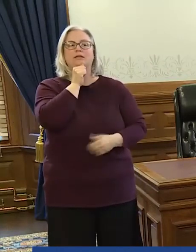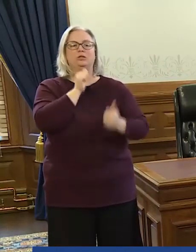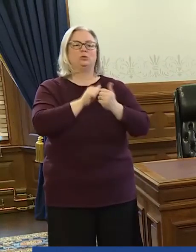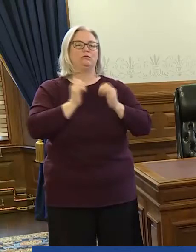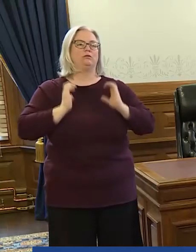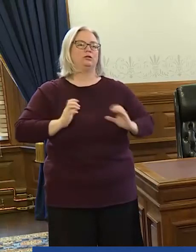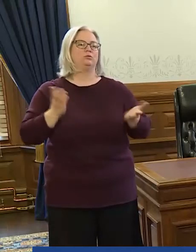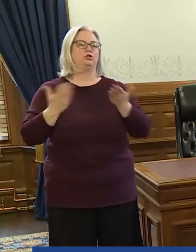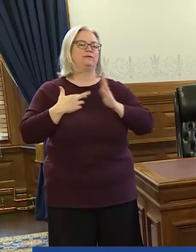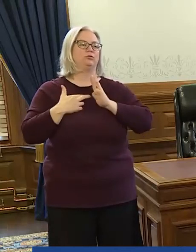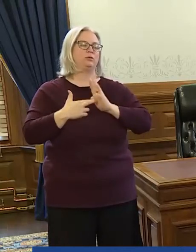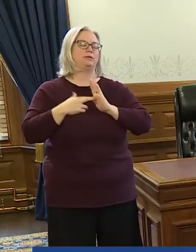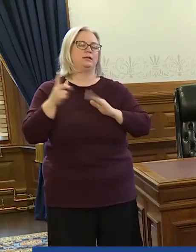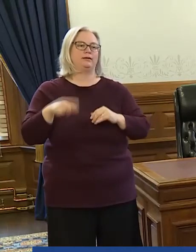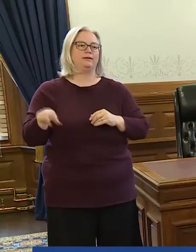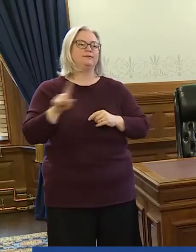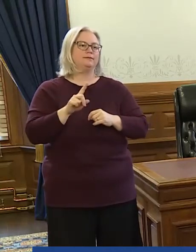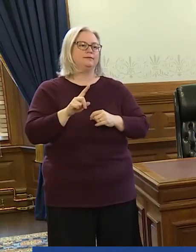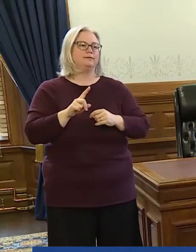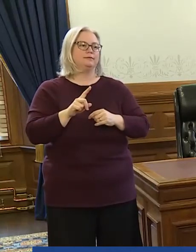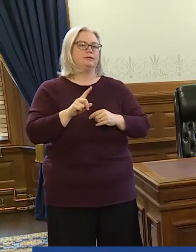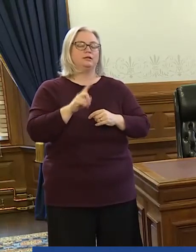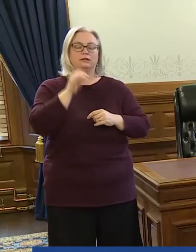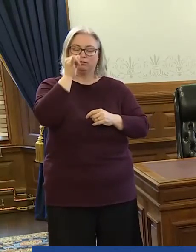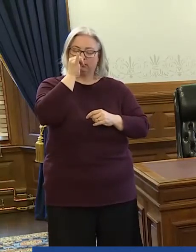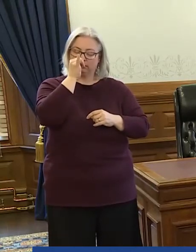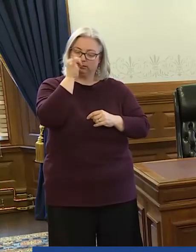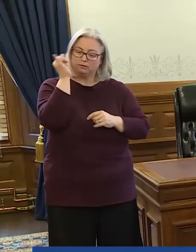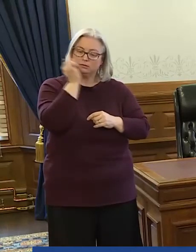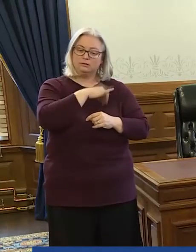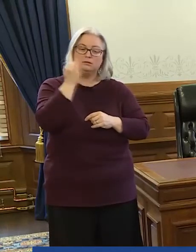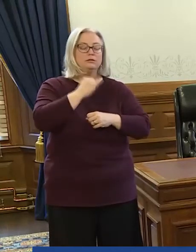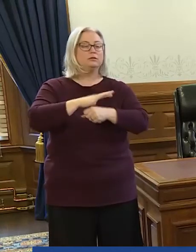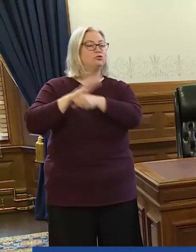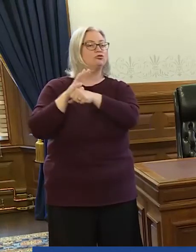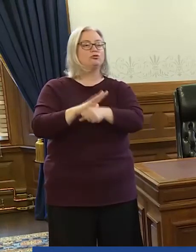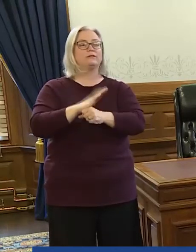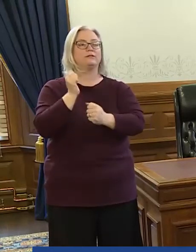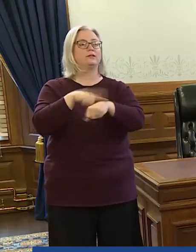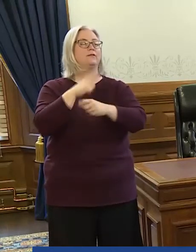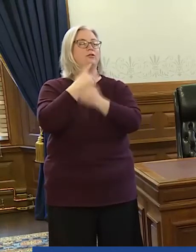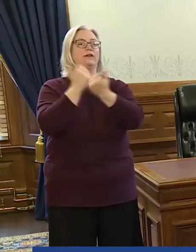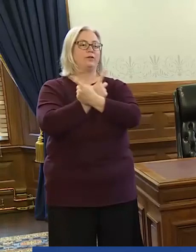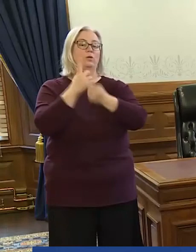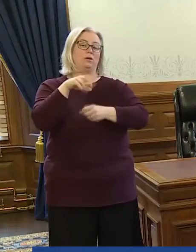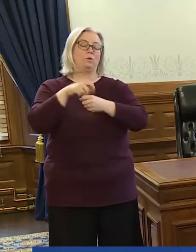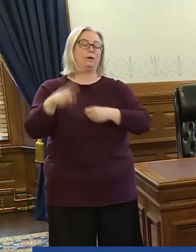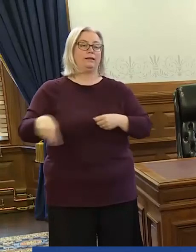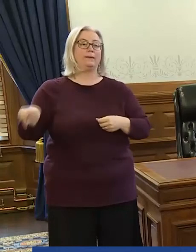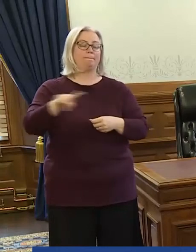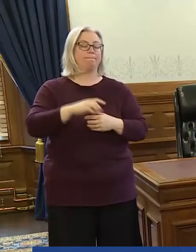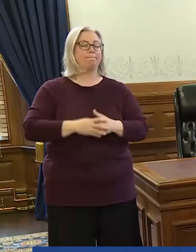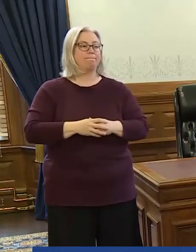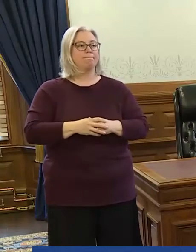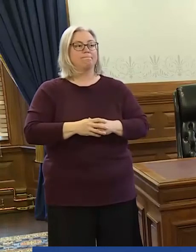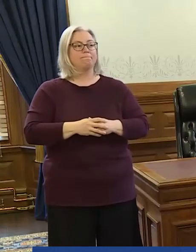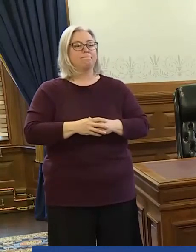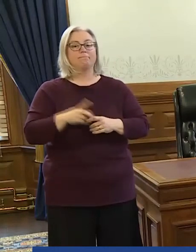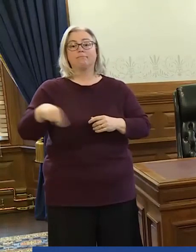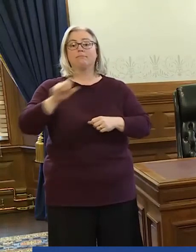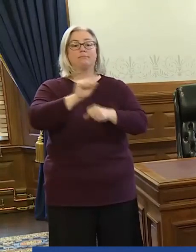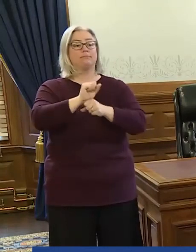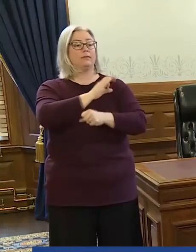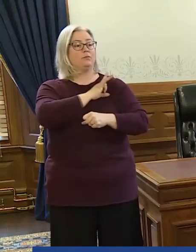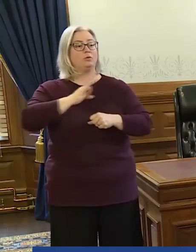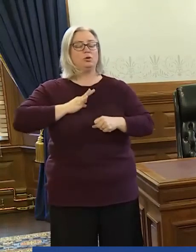customer service representatives. This is an incredibly stressful time for everyone, including them. These employees